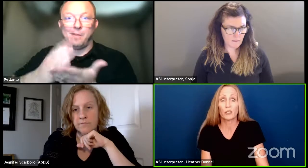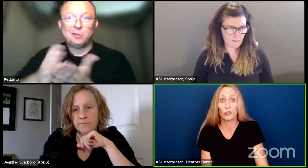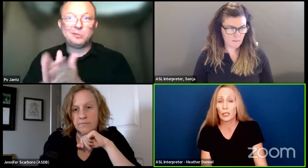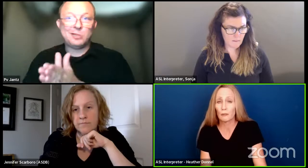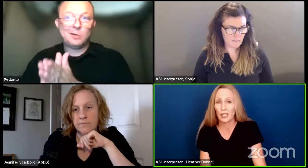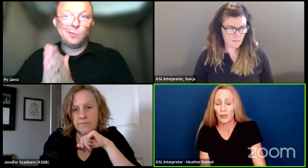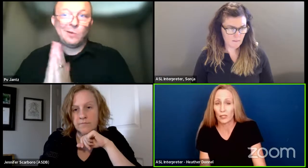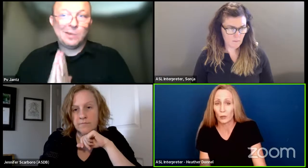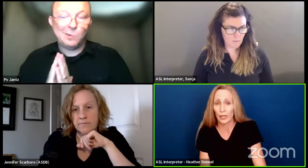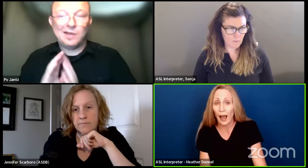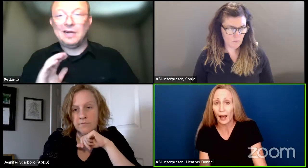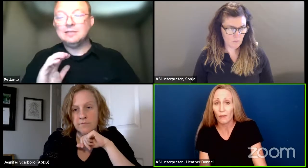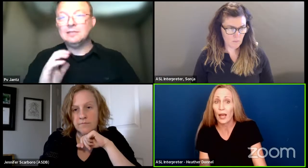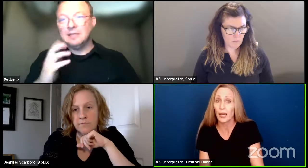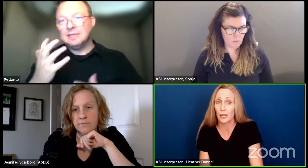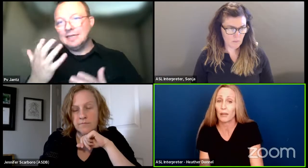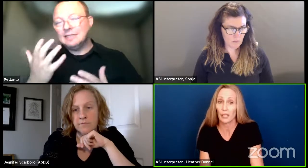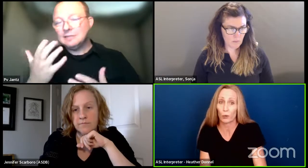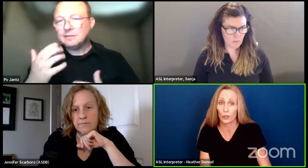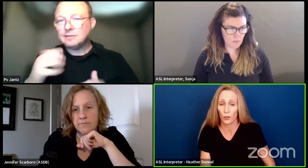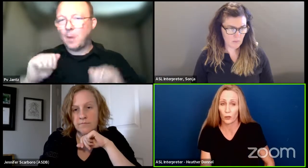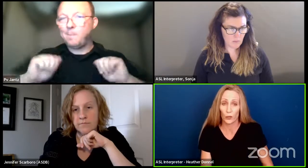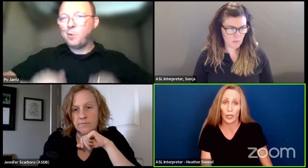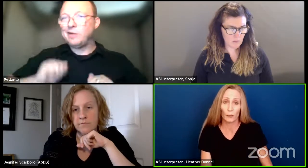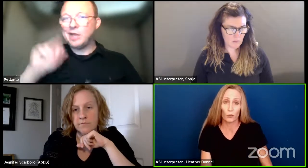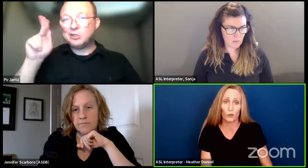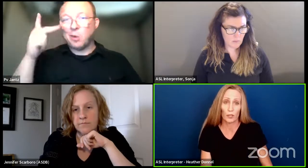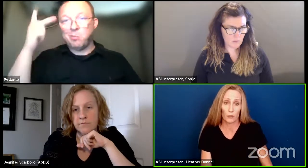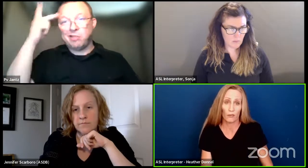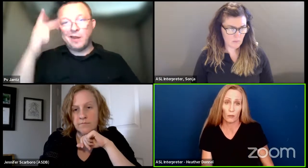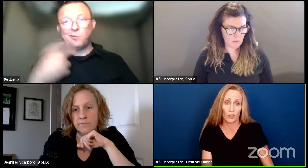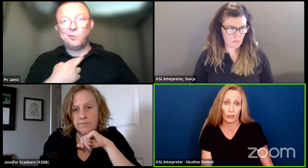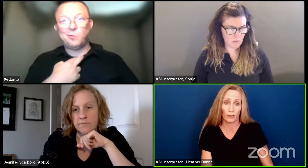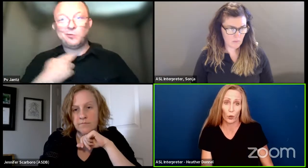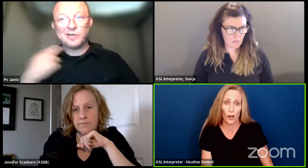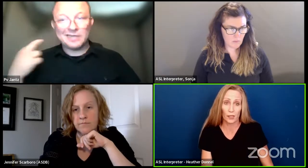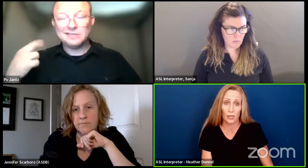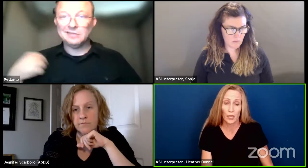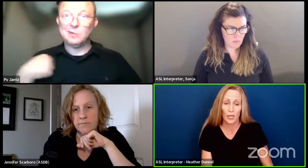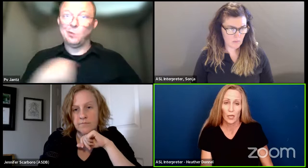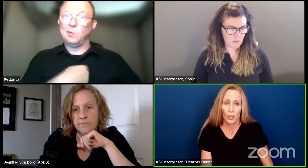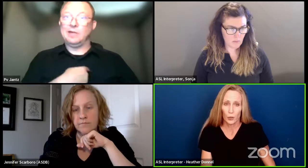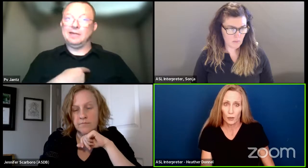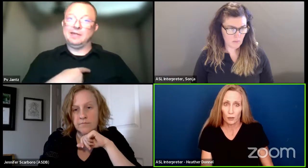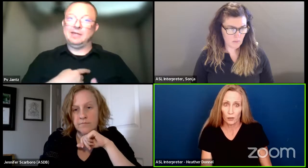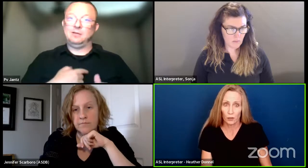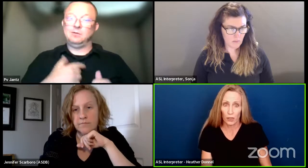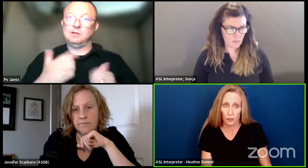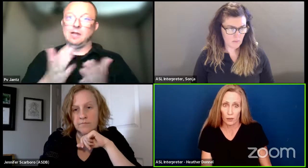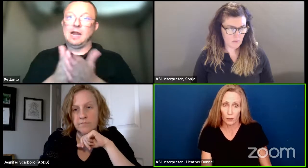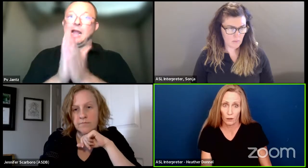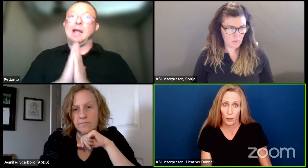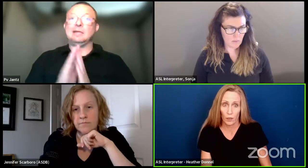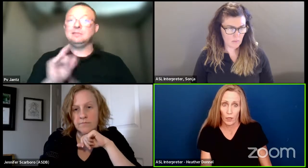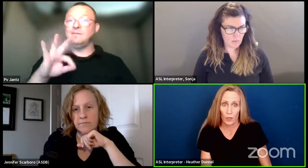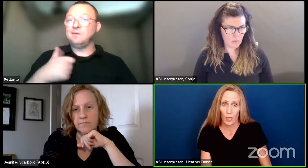could potentially eliminate things that we have and make it more difficult to get approval on some of our budgetary requests. So it is a political